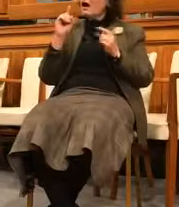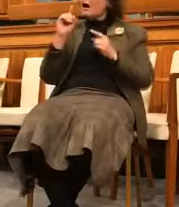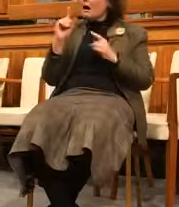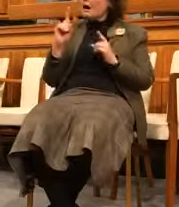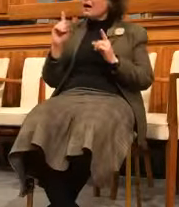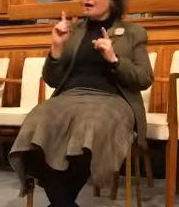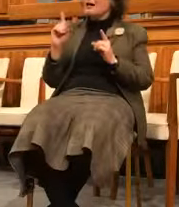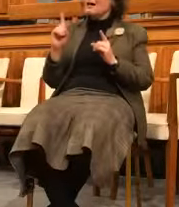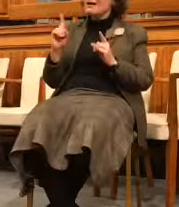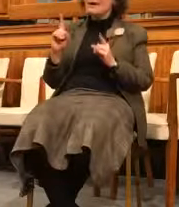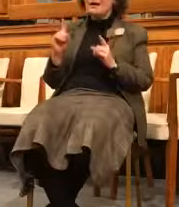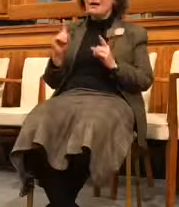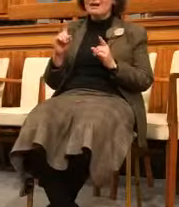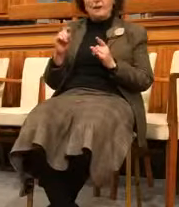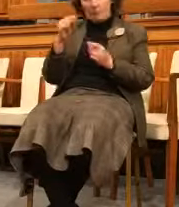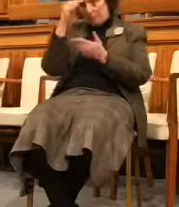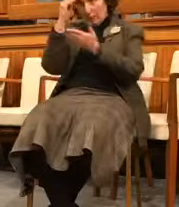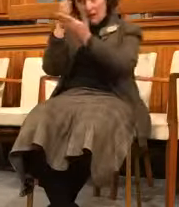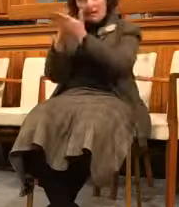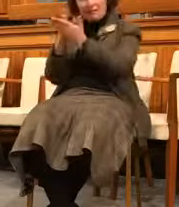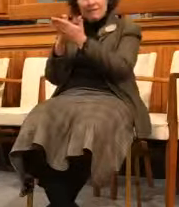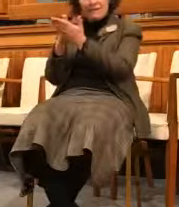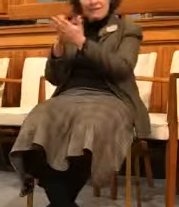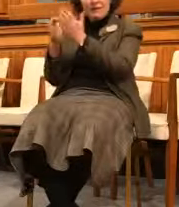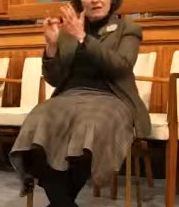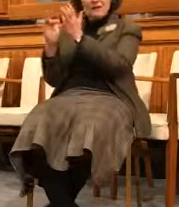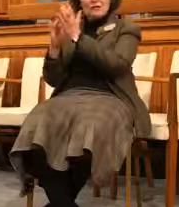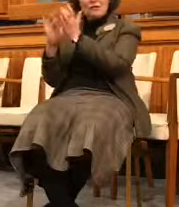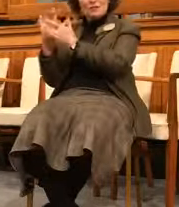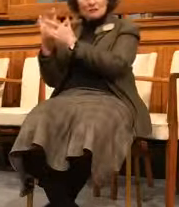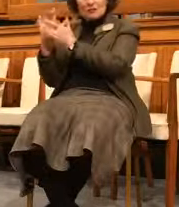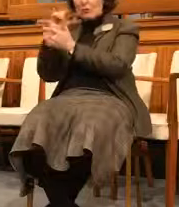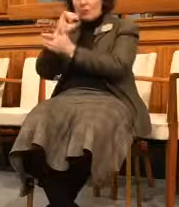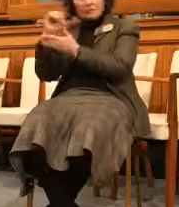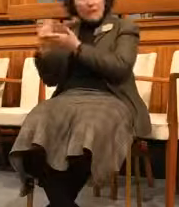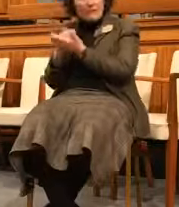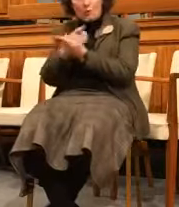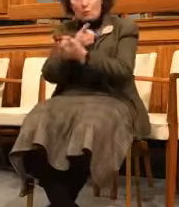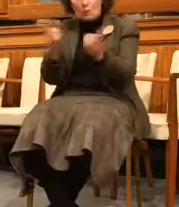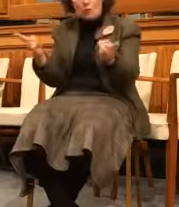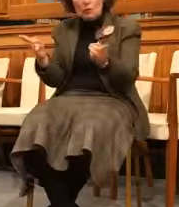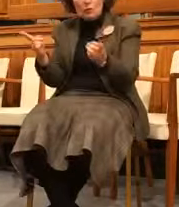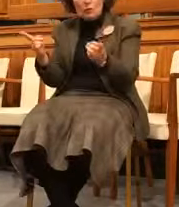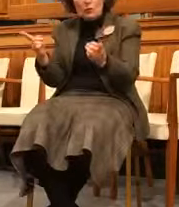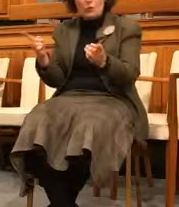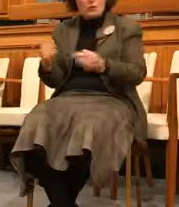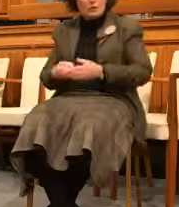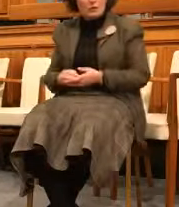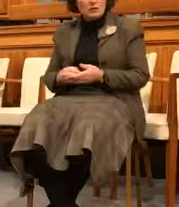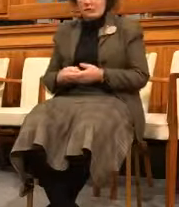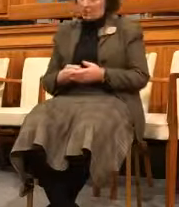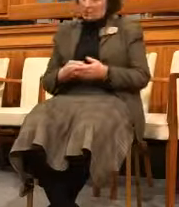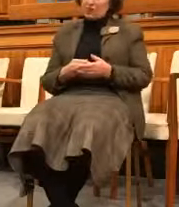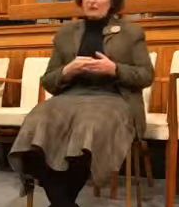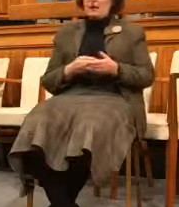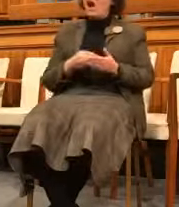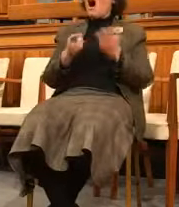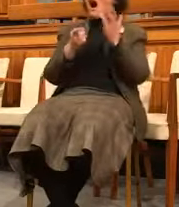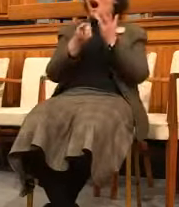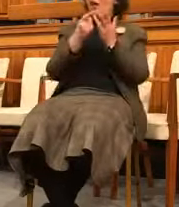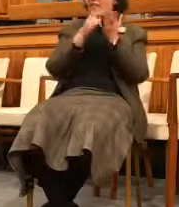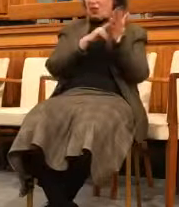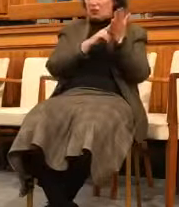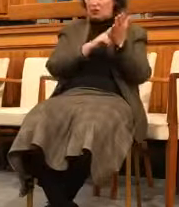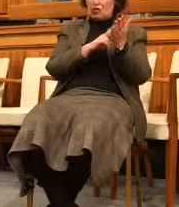such in the Bible. You need to understand these. I turn quickly to John's Gospel in chapter